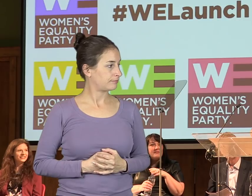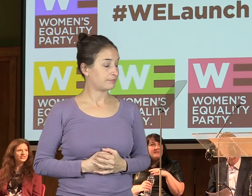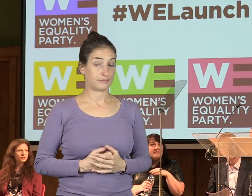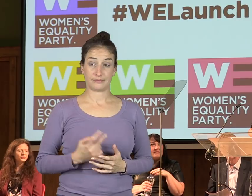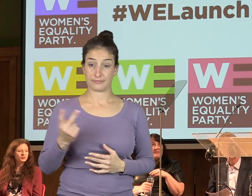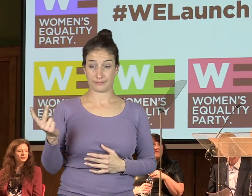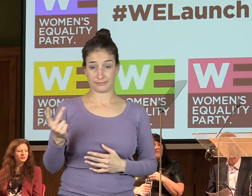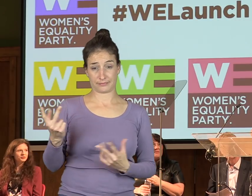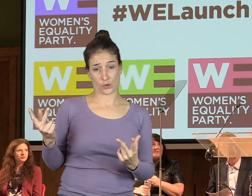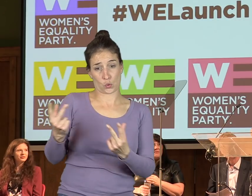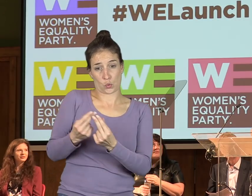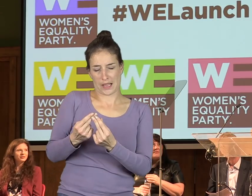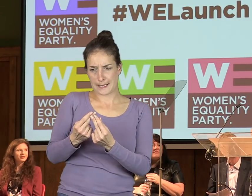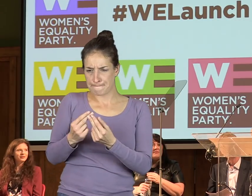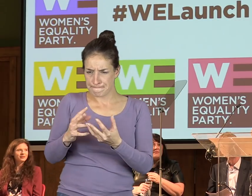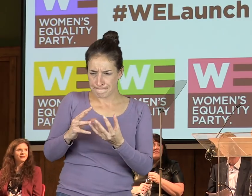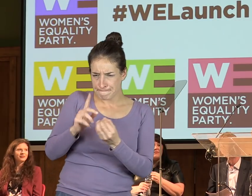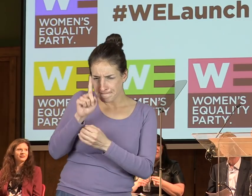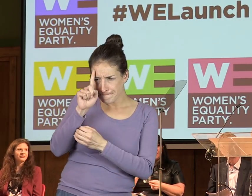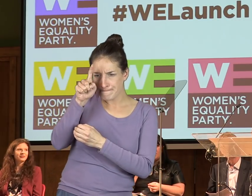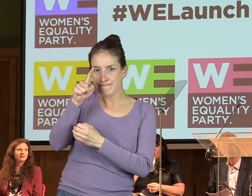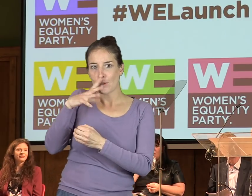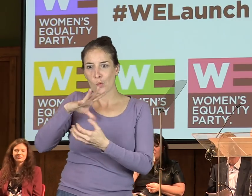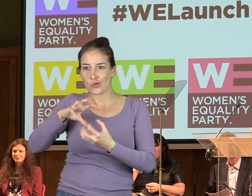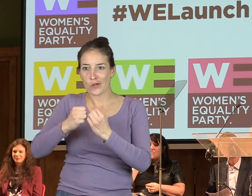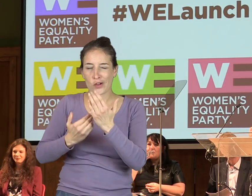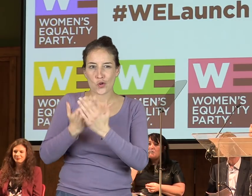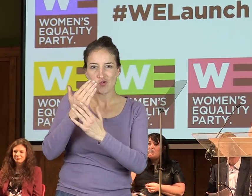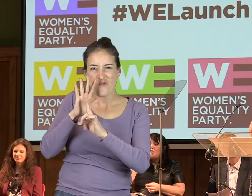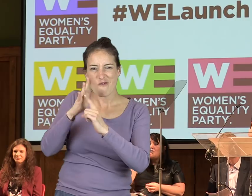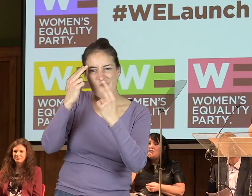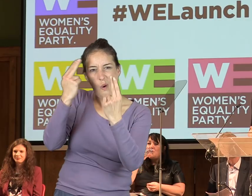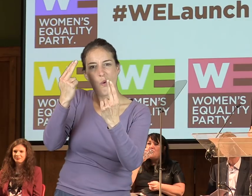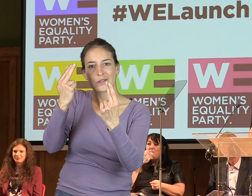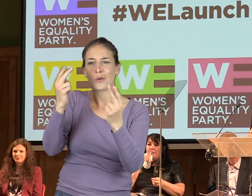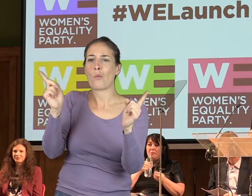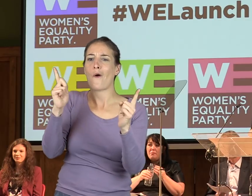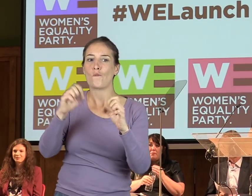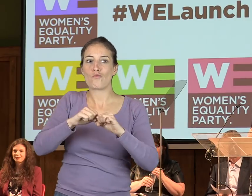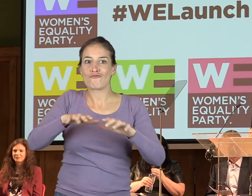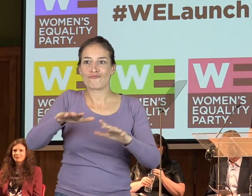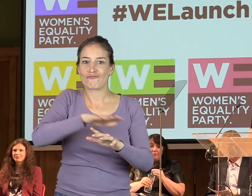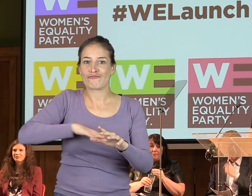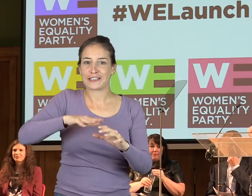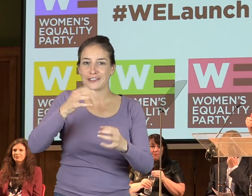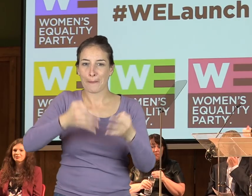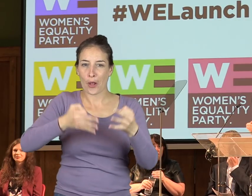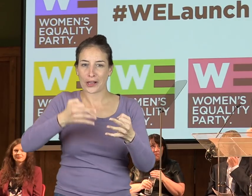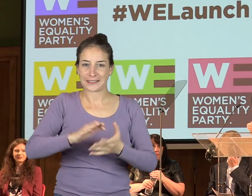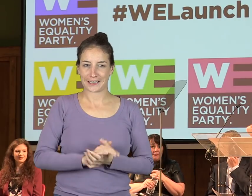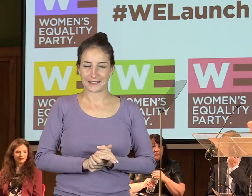Together, they came up with the idea of building a new collaborative force in British politics.